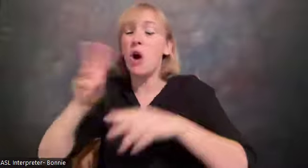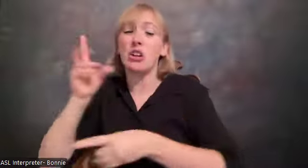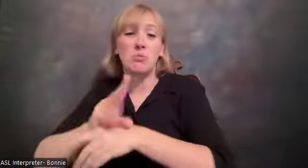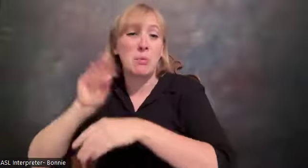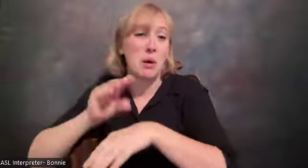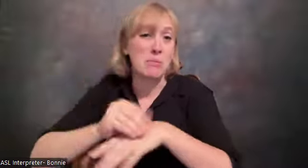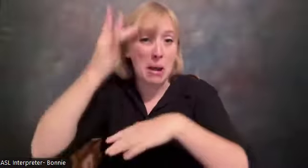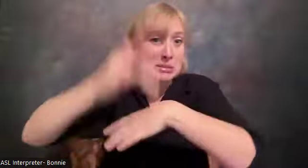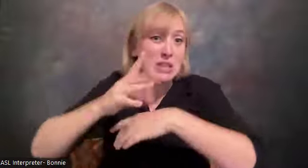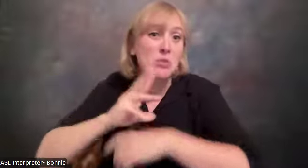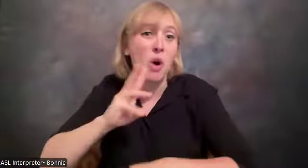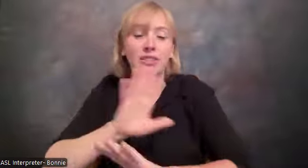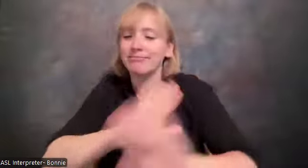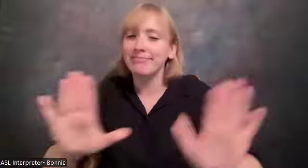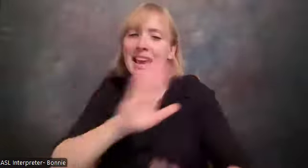There's no chance of that happening.